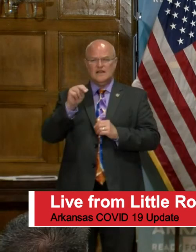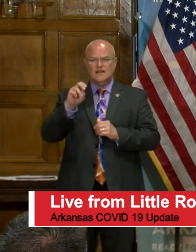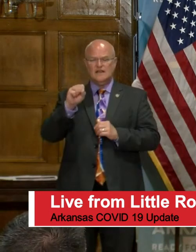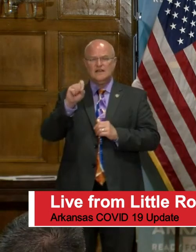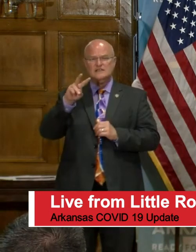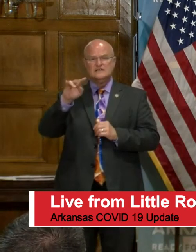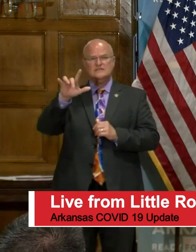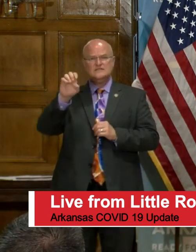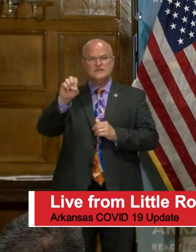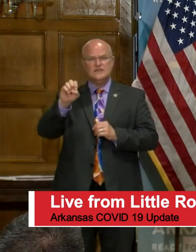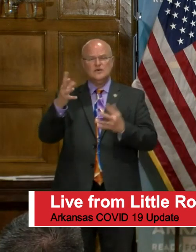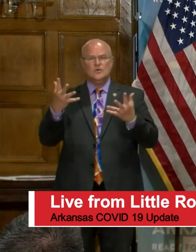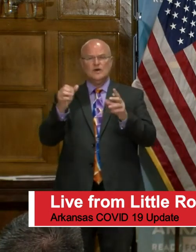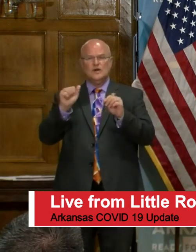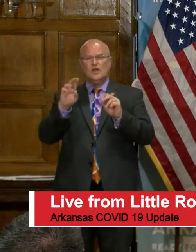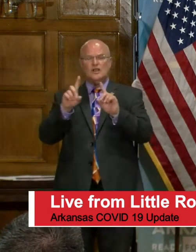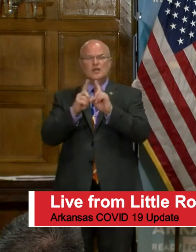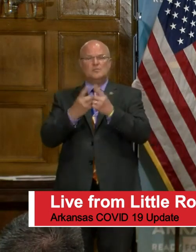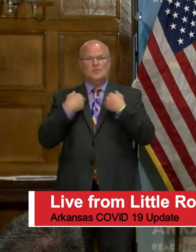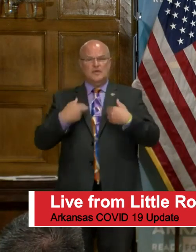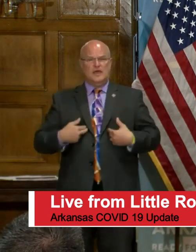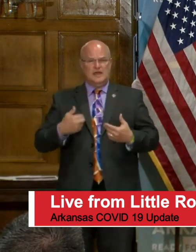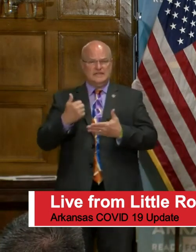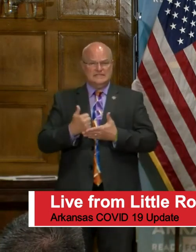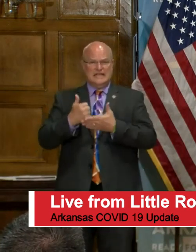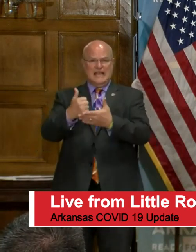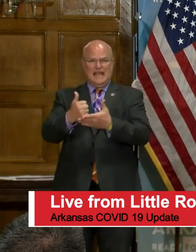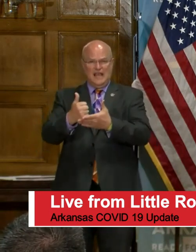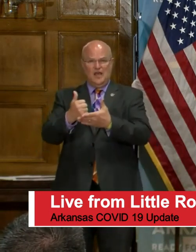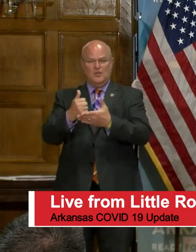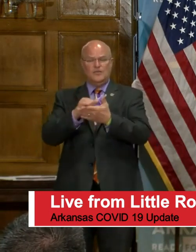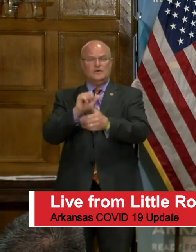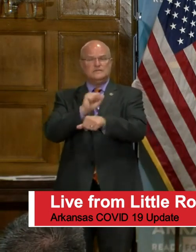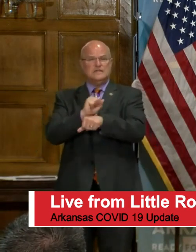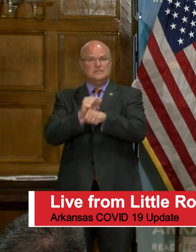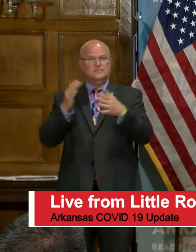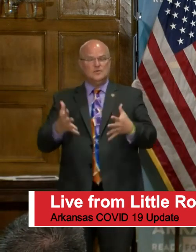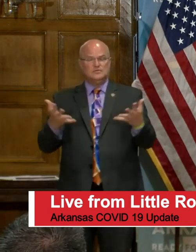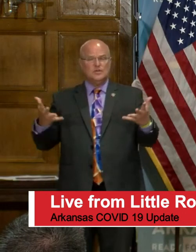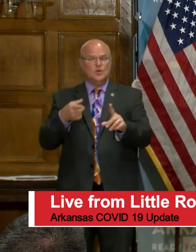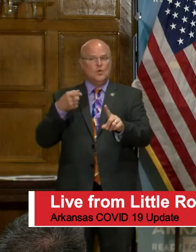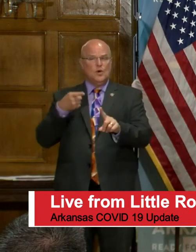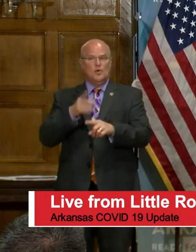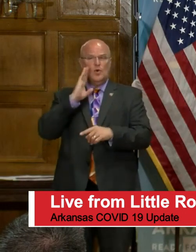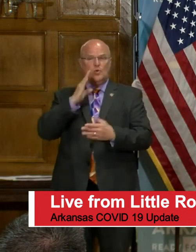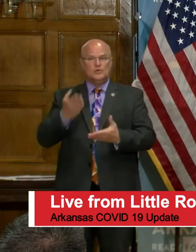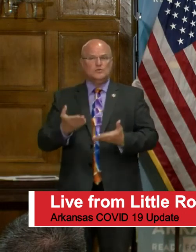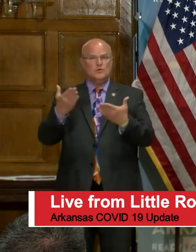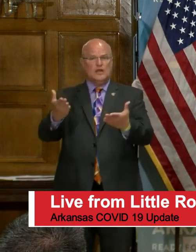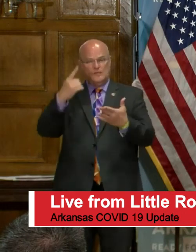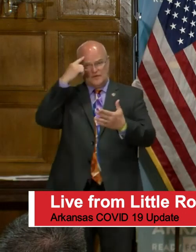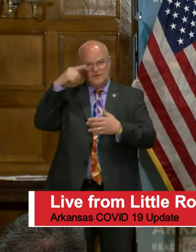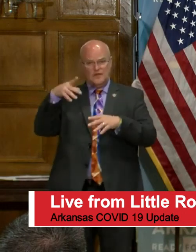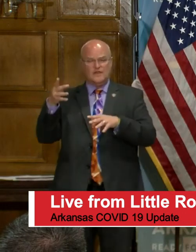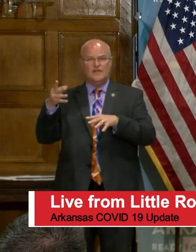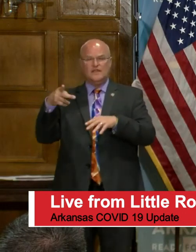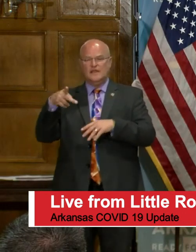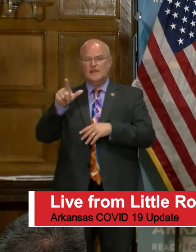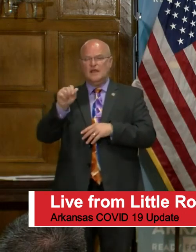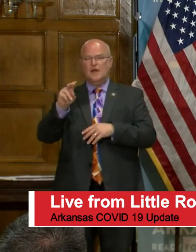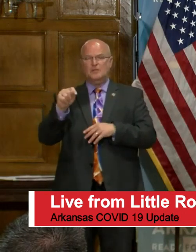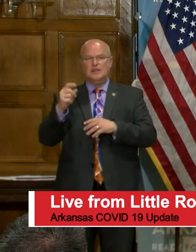want to ask what the Arkansas Department of Health is doing to help test those employees, and at what point would it be recommended for the plant to shut